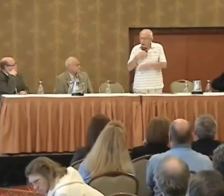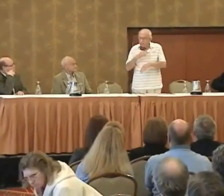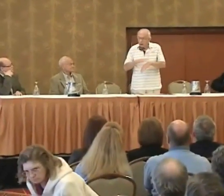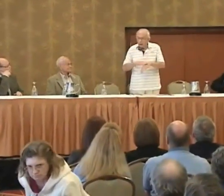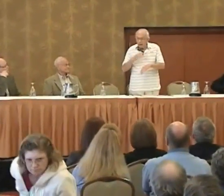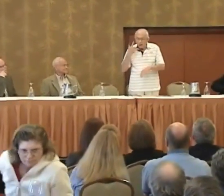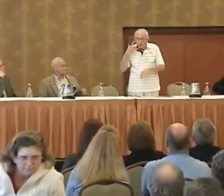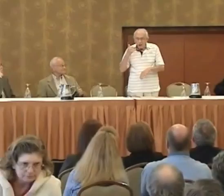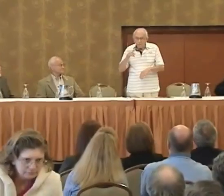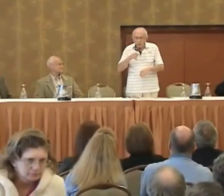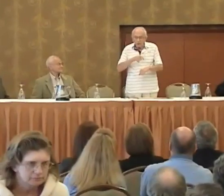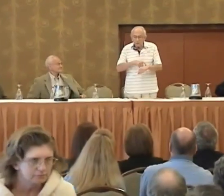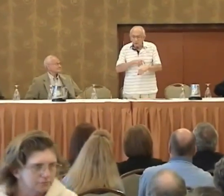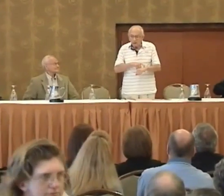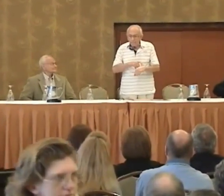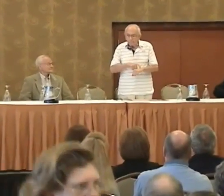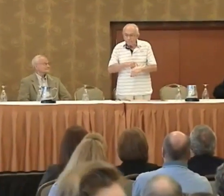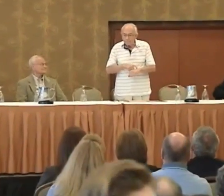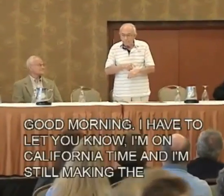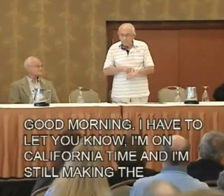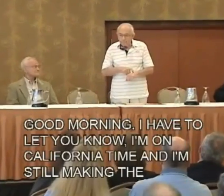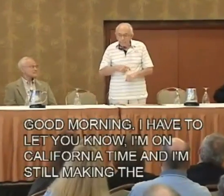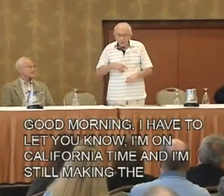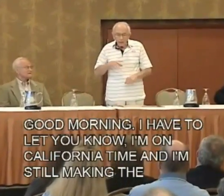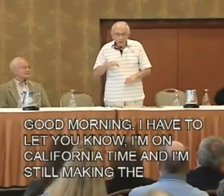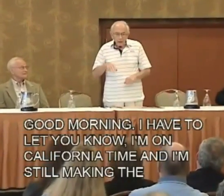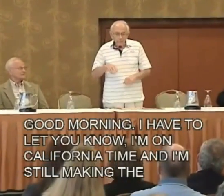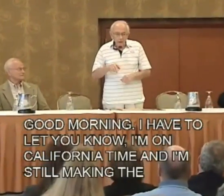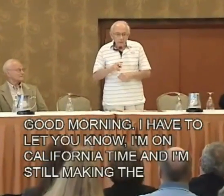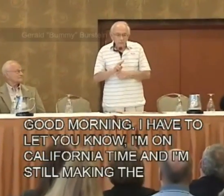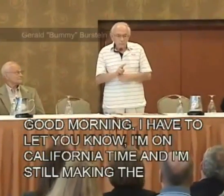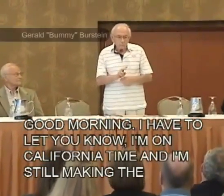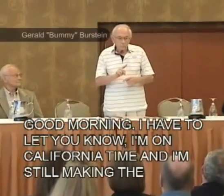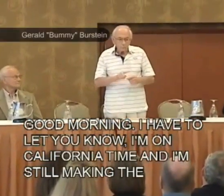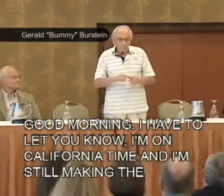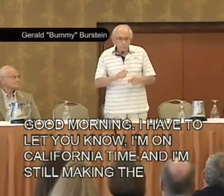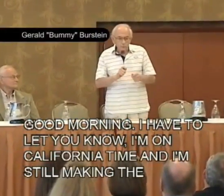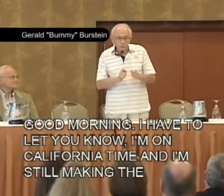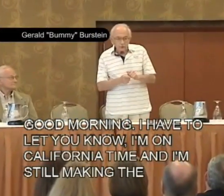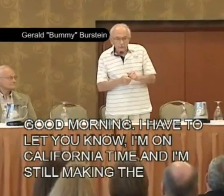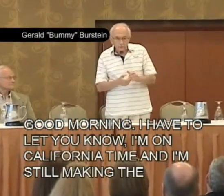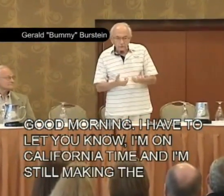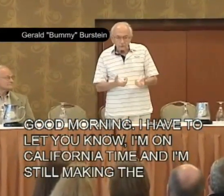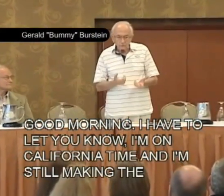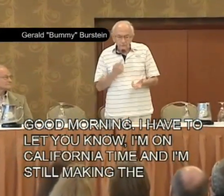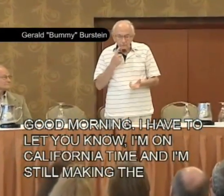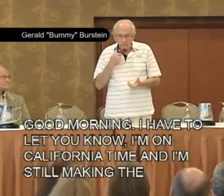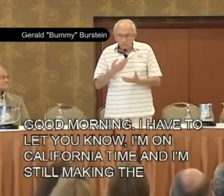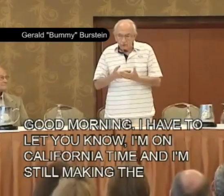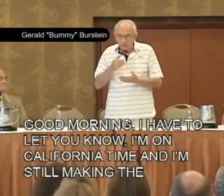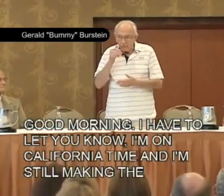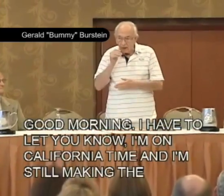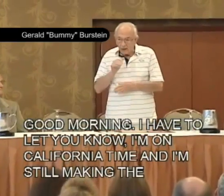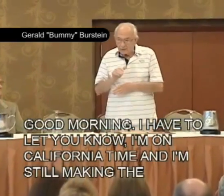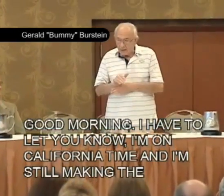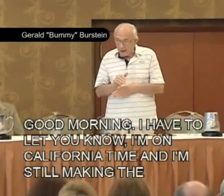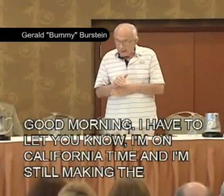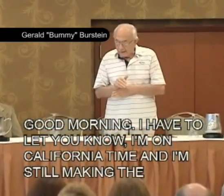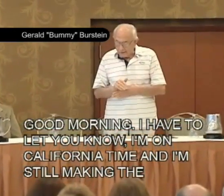Good morning. I have to let you know I'm on California time and I'm still making the adjustment here. I